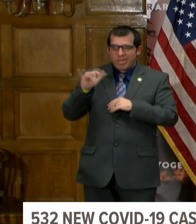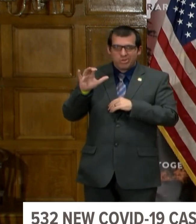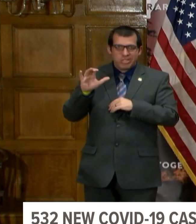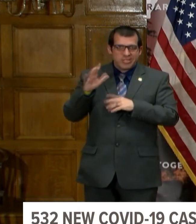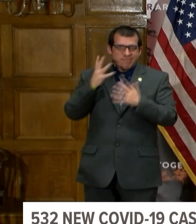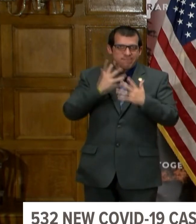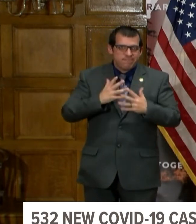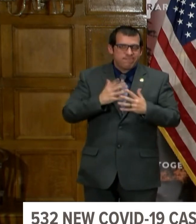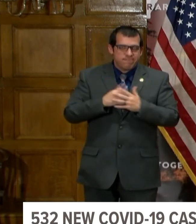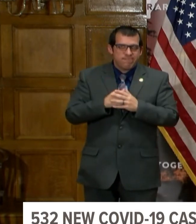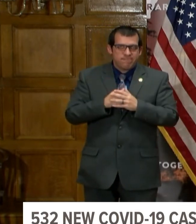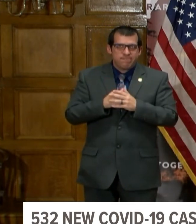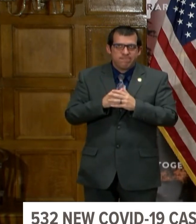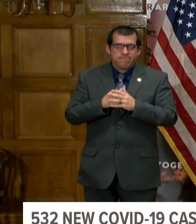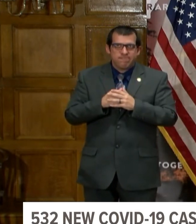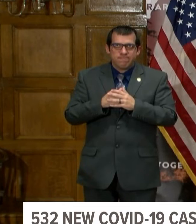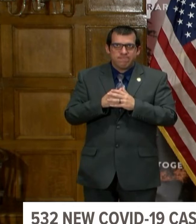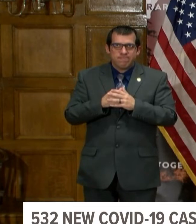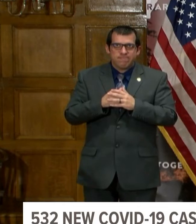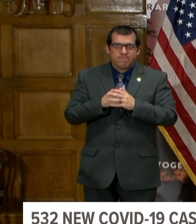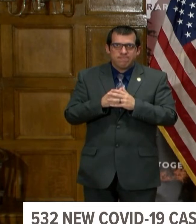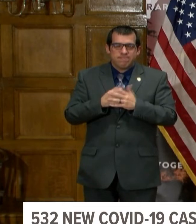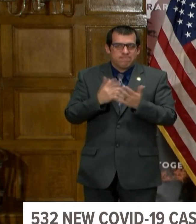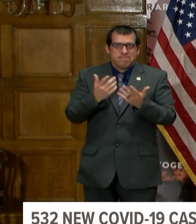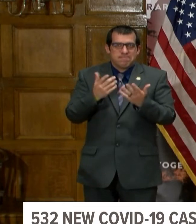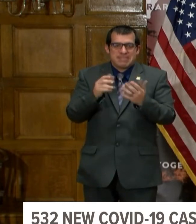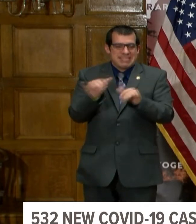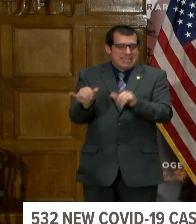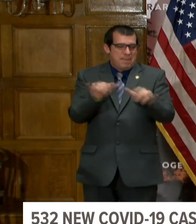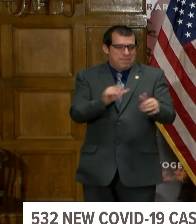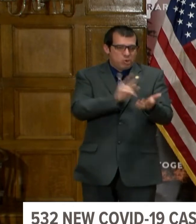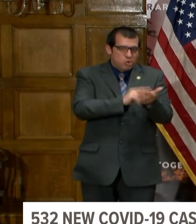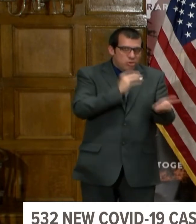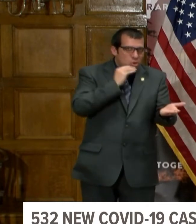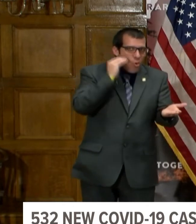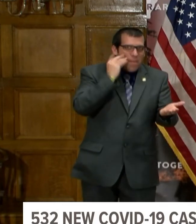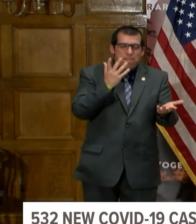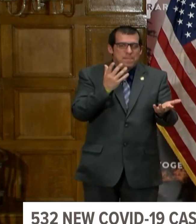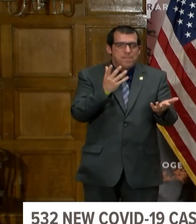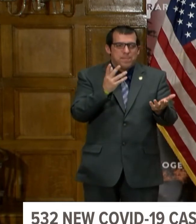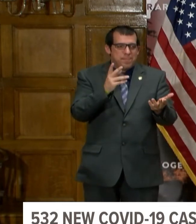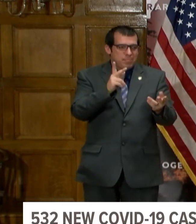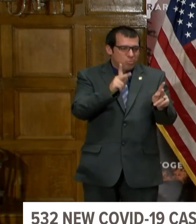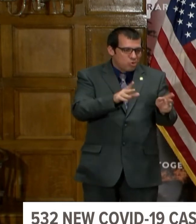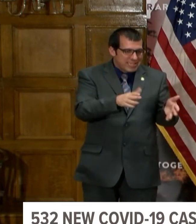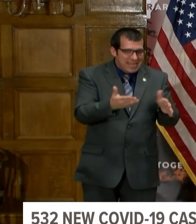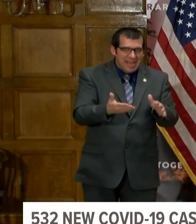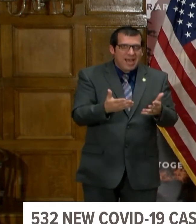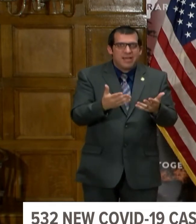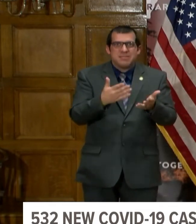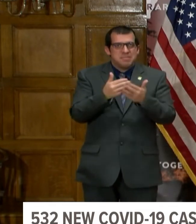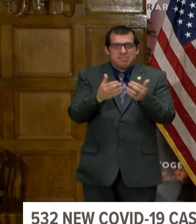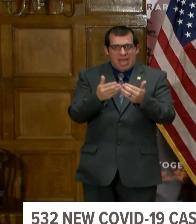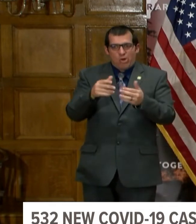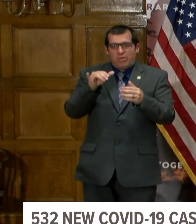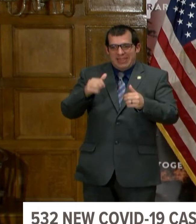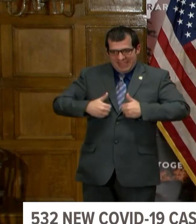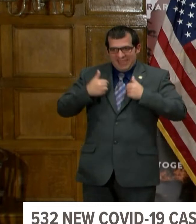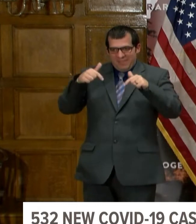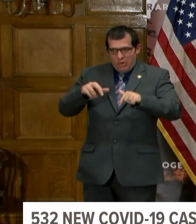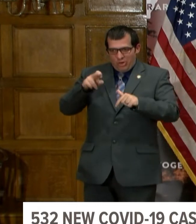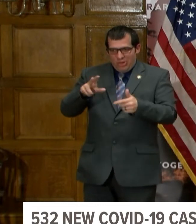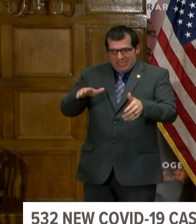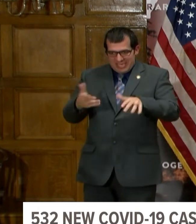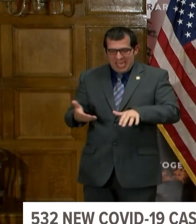They just like a nursing home resident, or it's an Arkansan that we lose, but we're